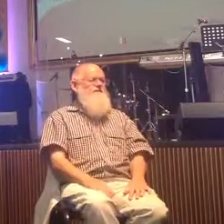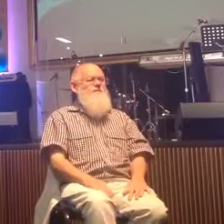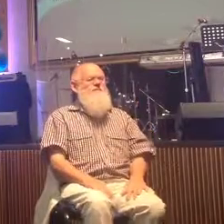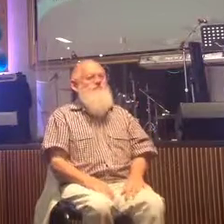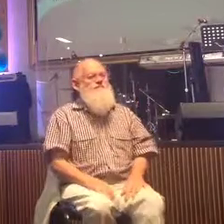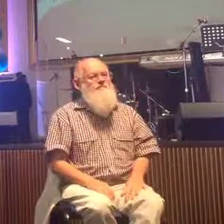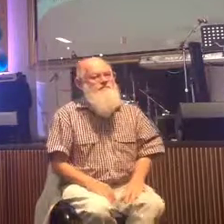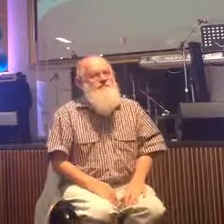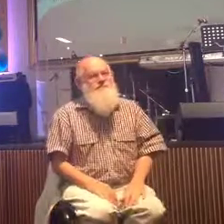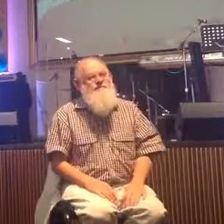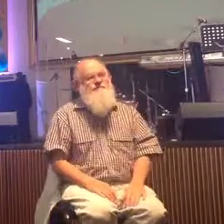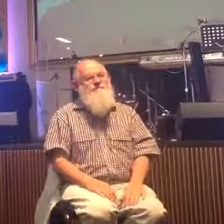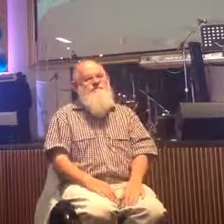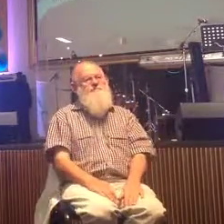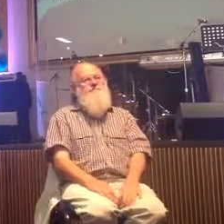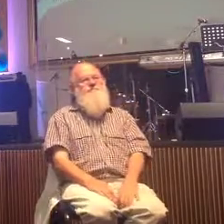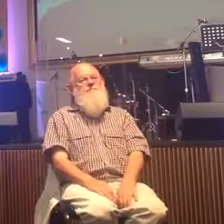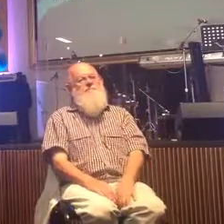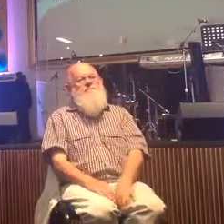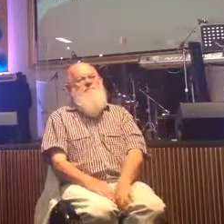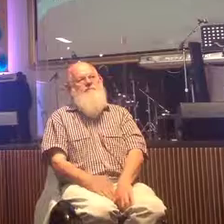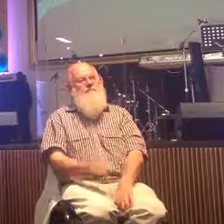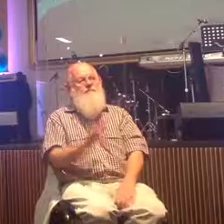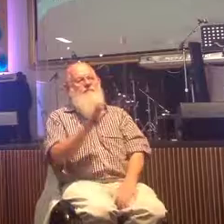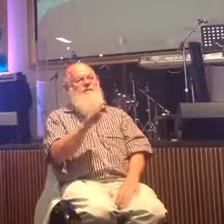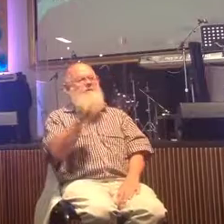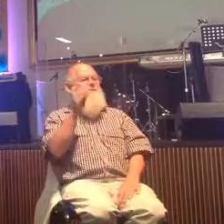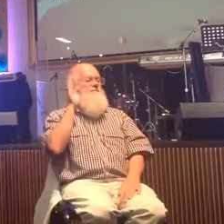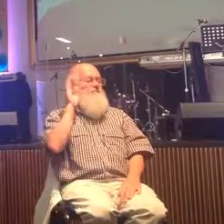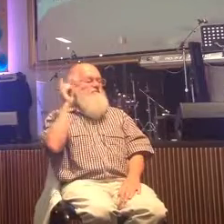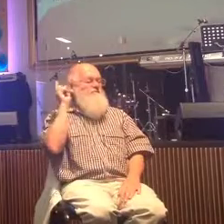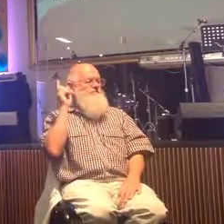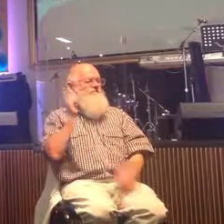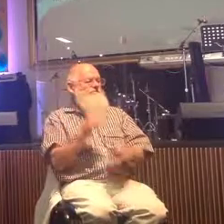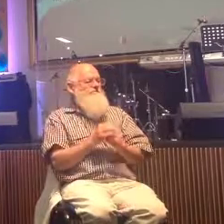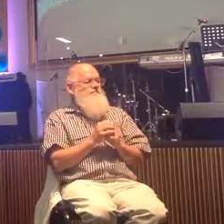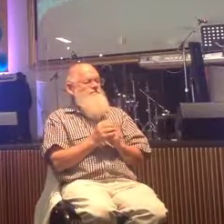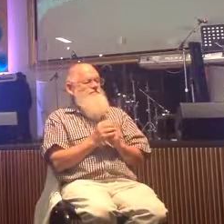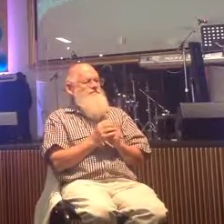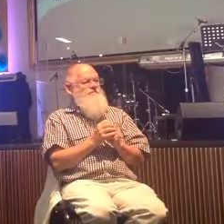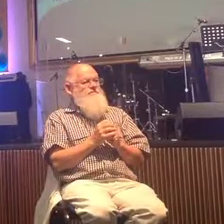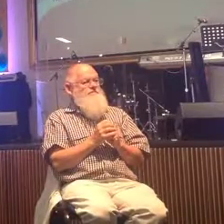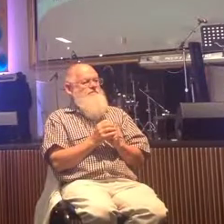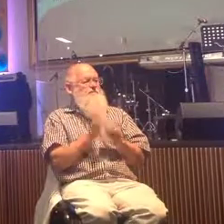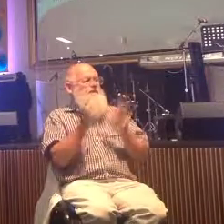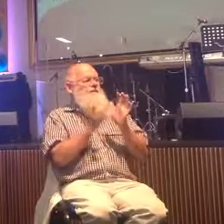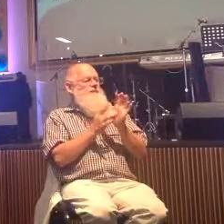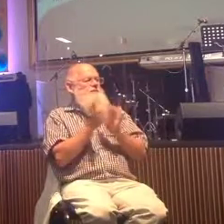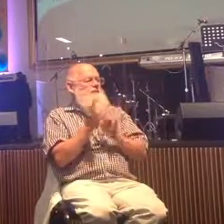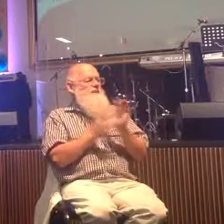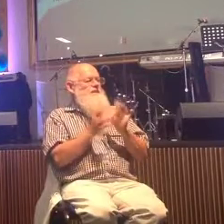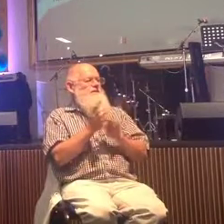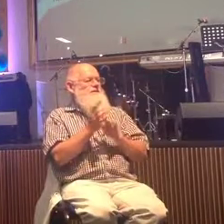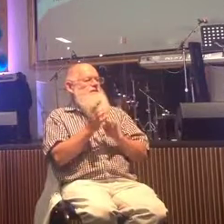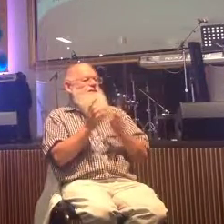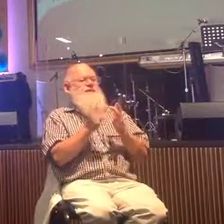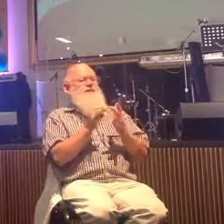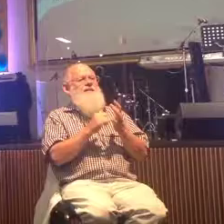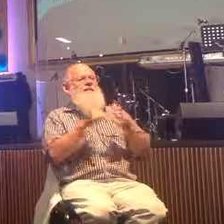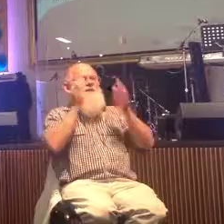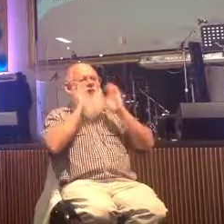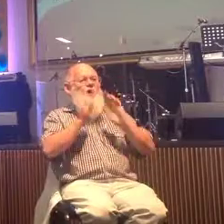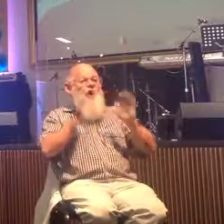the repetition and the worship and the focus on the fact that Jesus is holy. Yep. And has